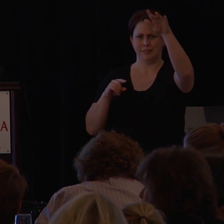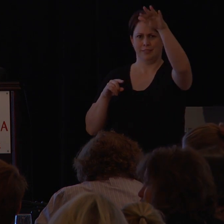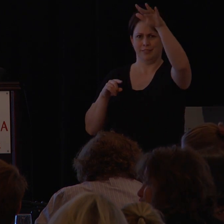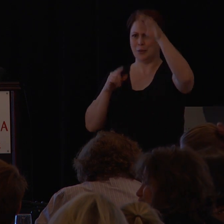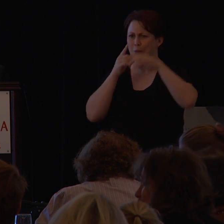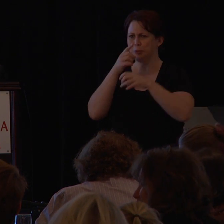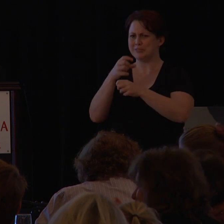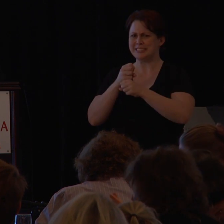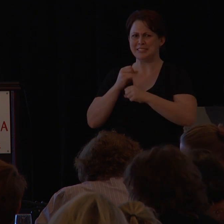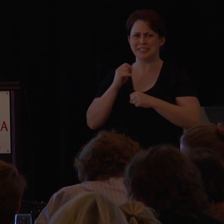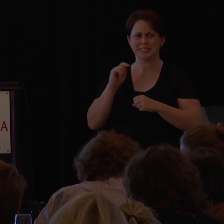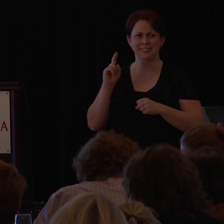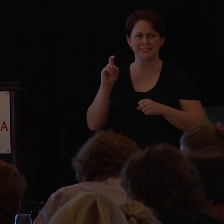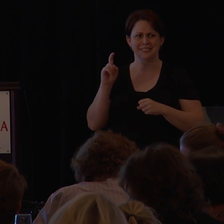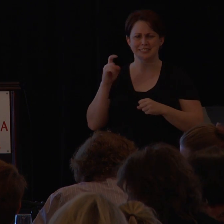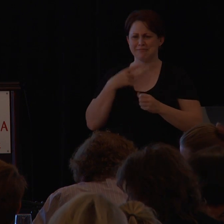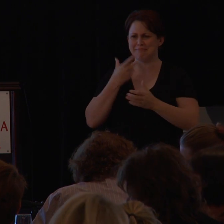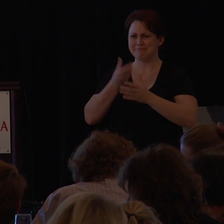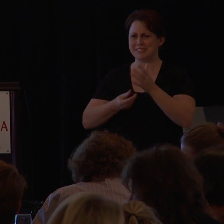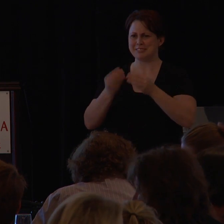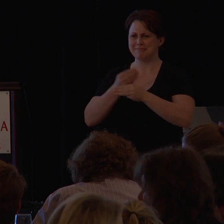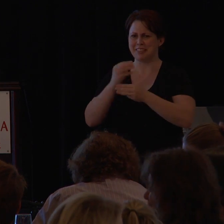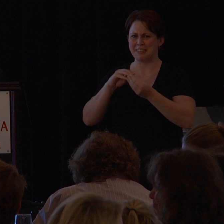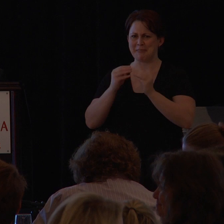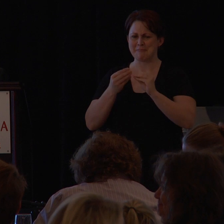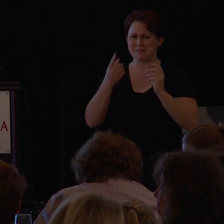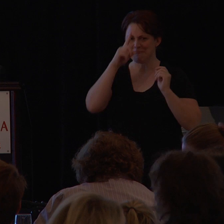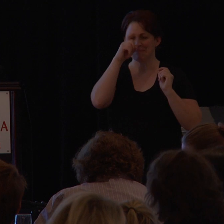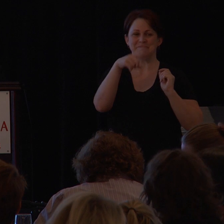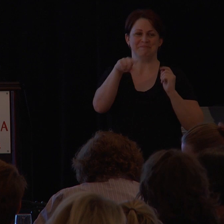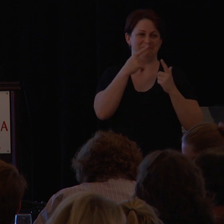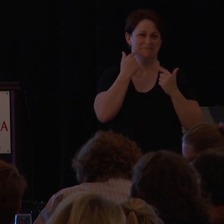but I'm sure I'm missing something mathematically on that.